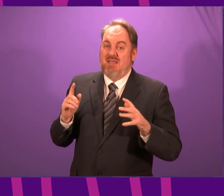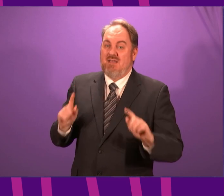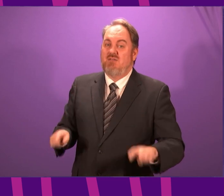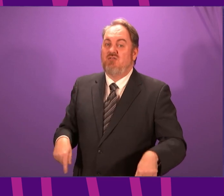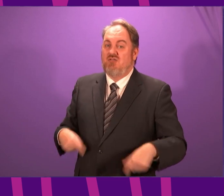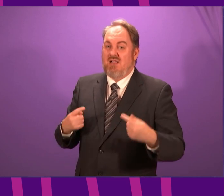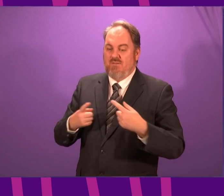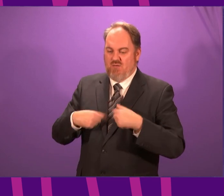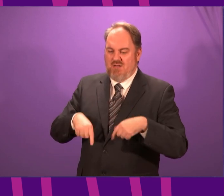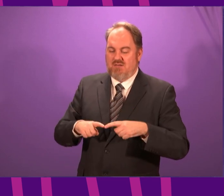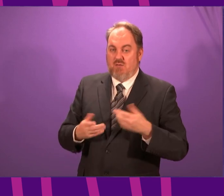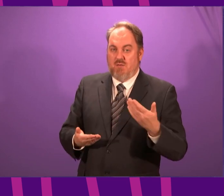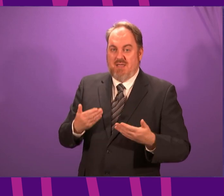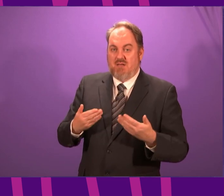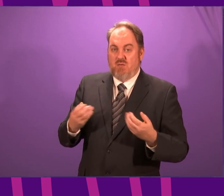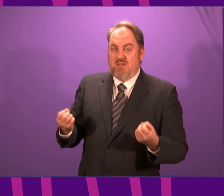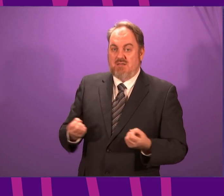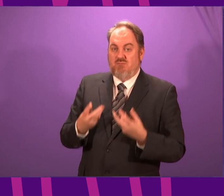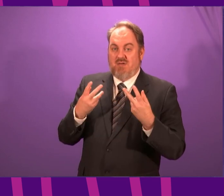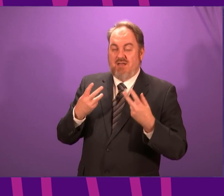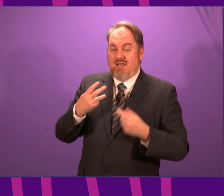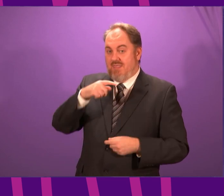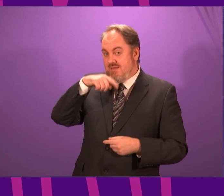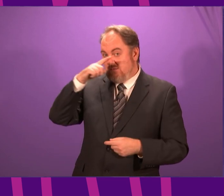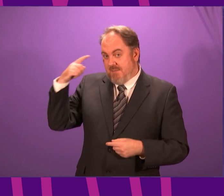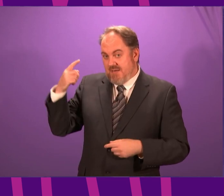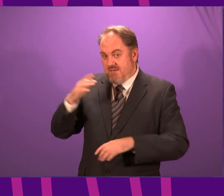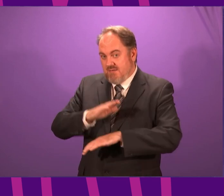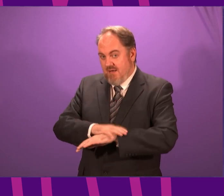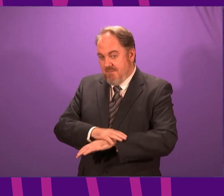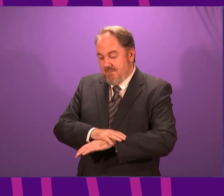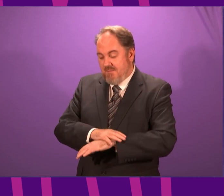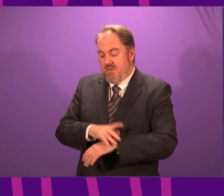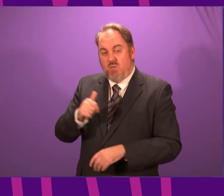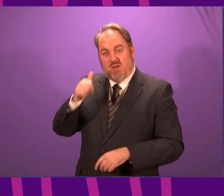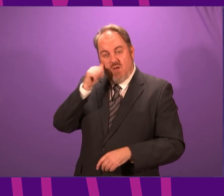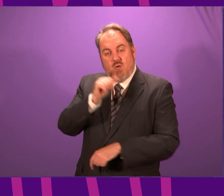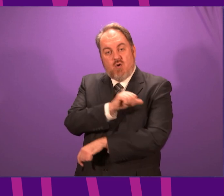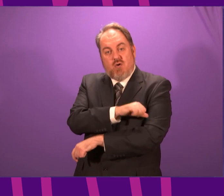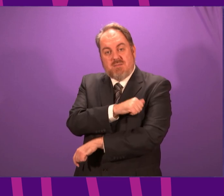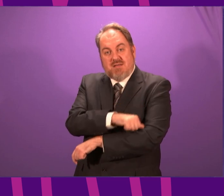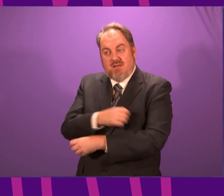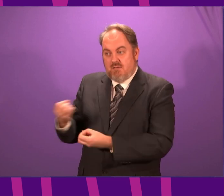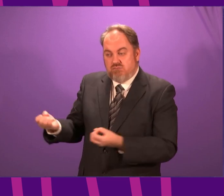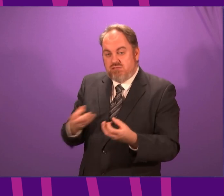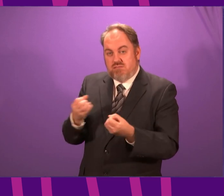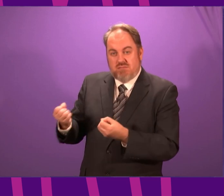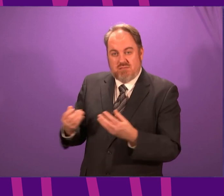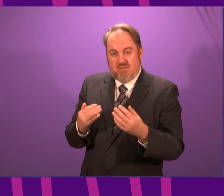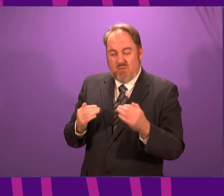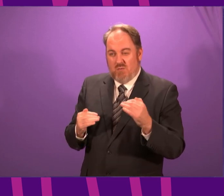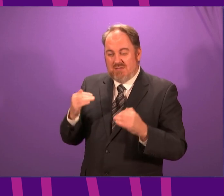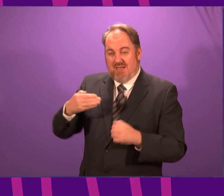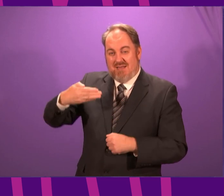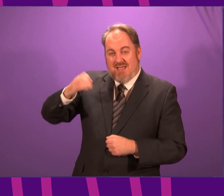the spring and early summer. We know that emergency hospital admissions in December last year were over 9% higher